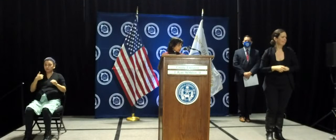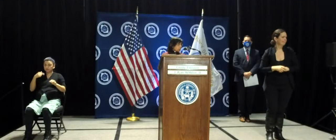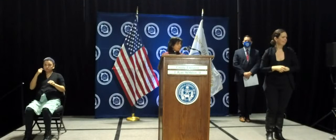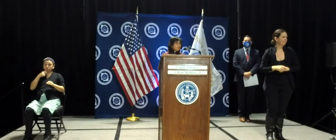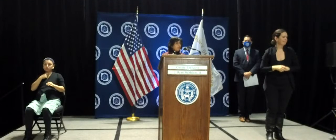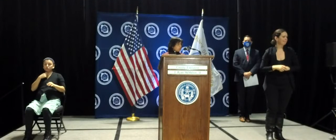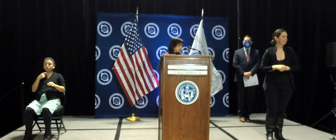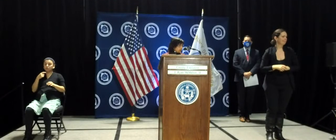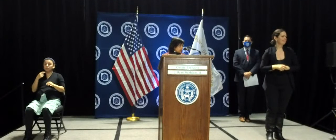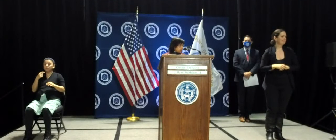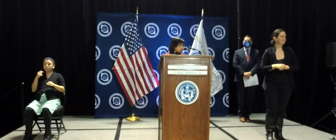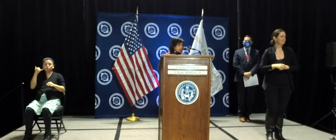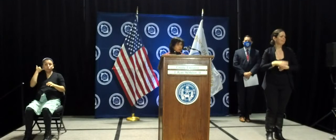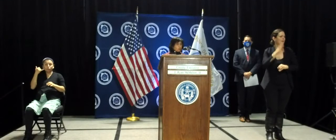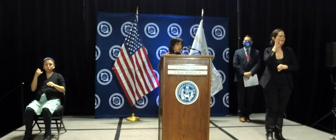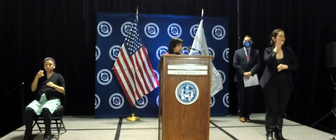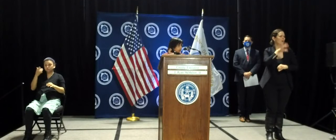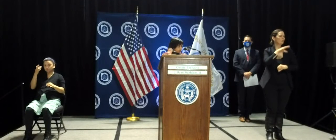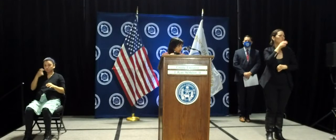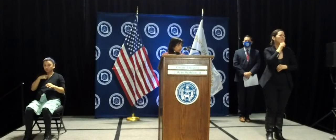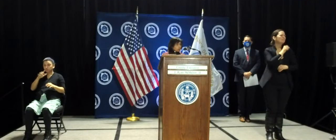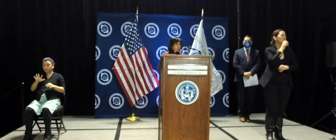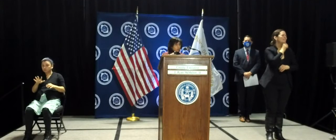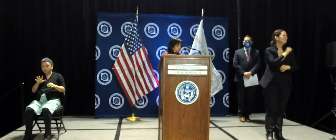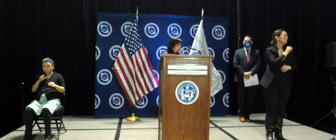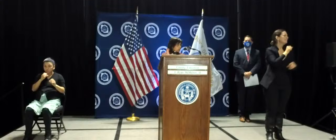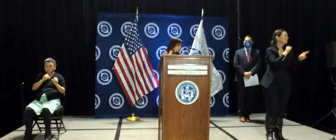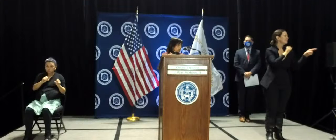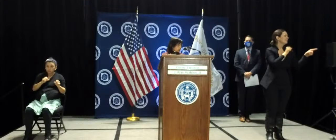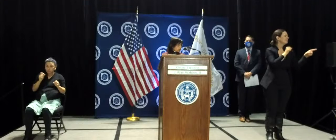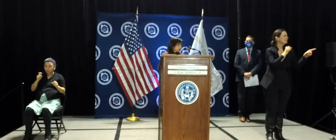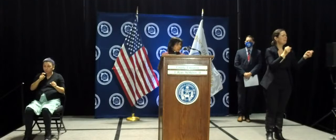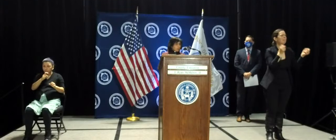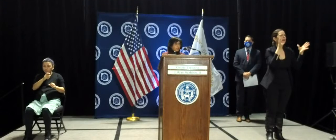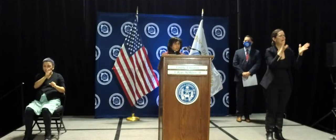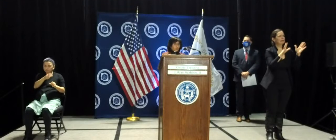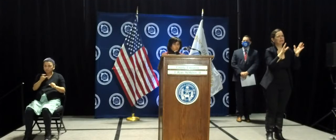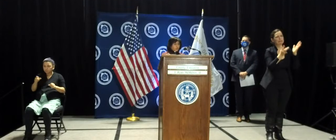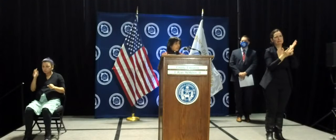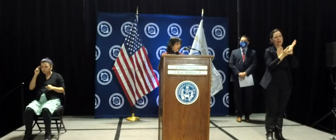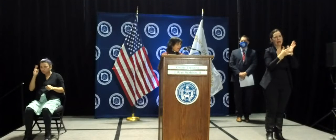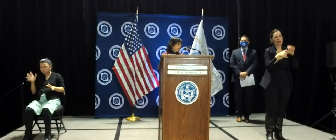especially elderly, they may not be able to use it. So we are, of course, going to do data entry ourselves.